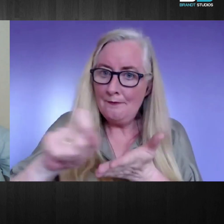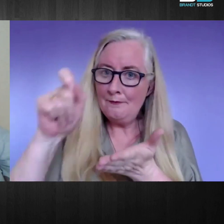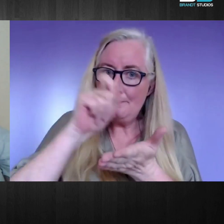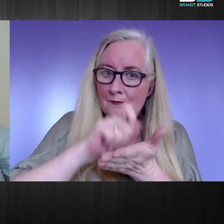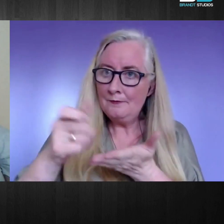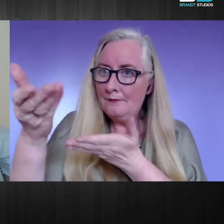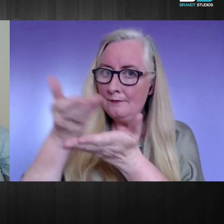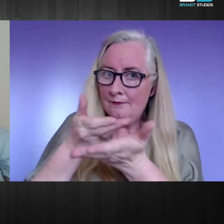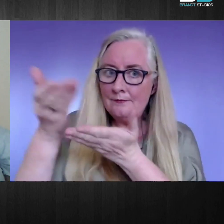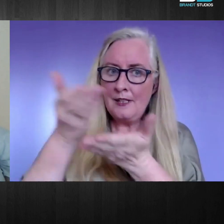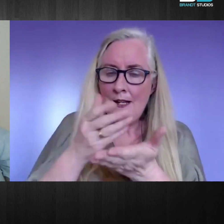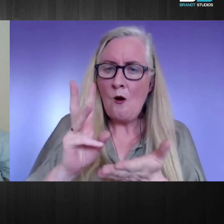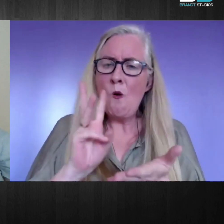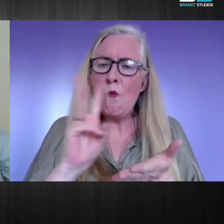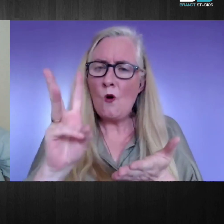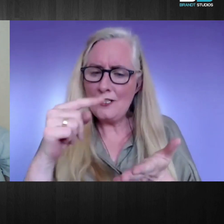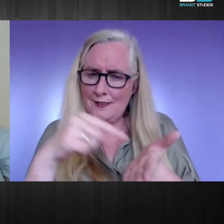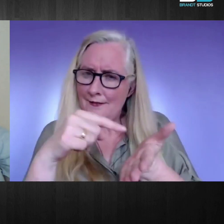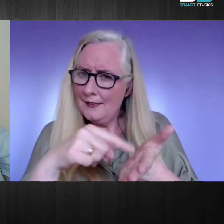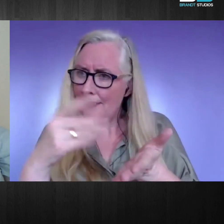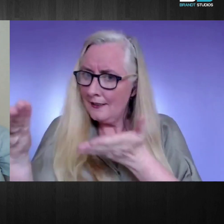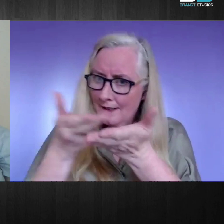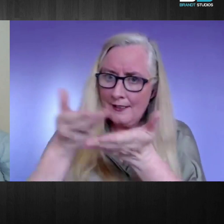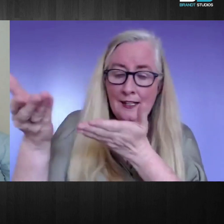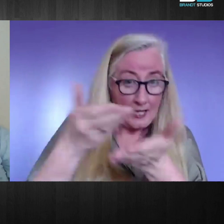write for a song or sing a song, because you're able to do it now that you're at home.